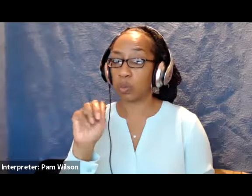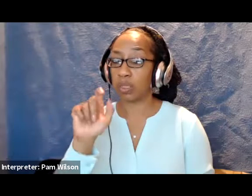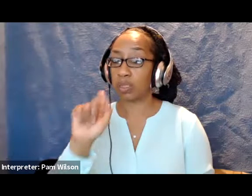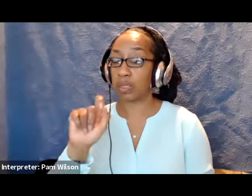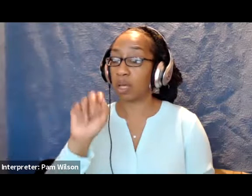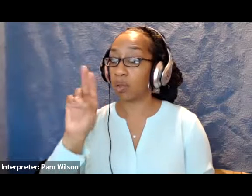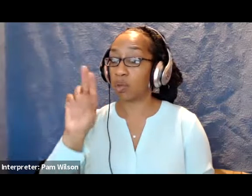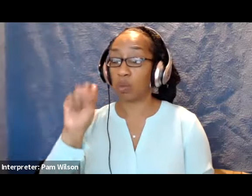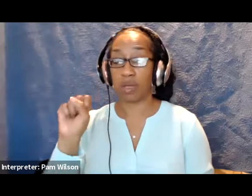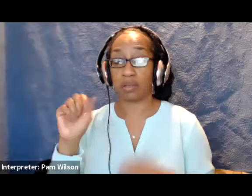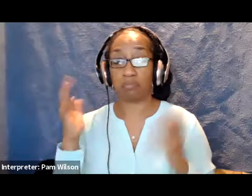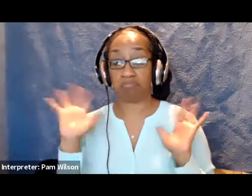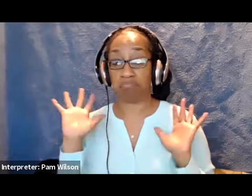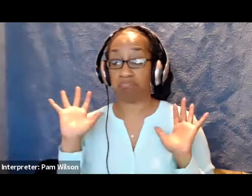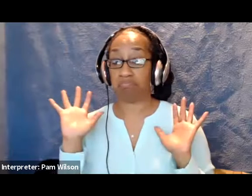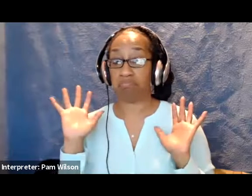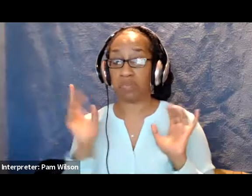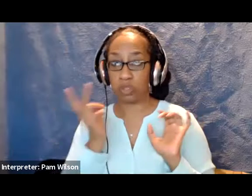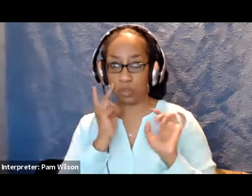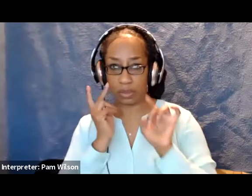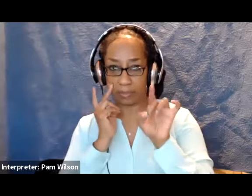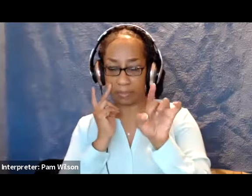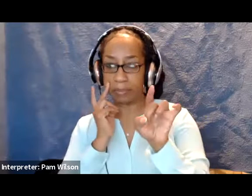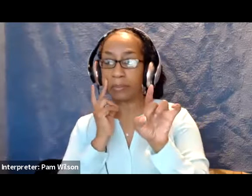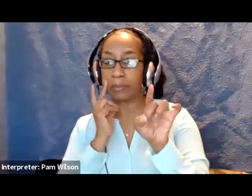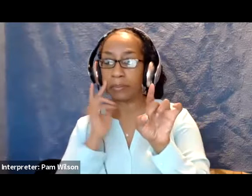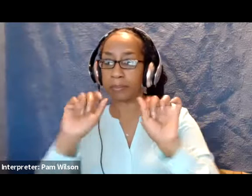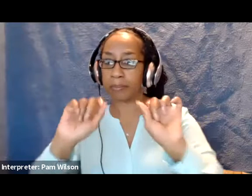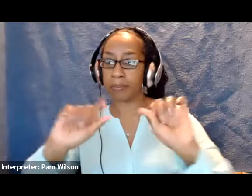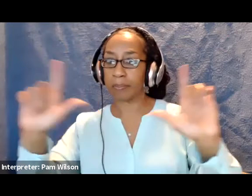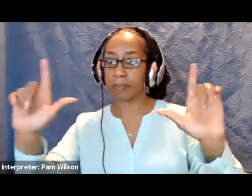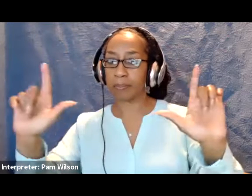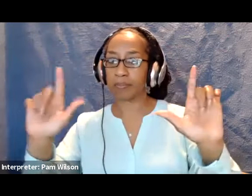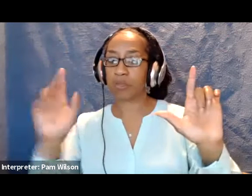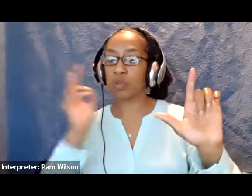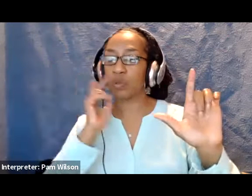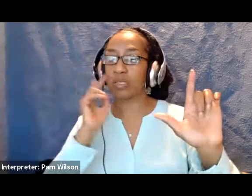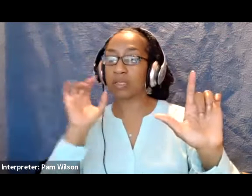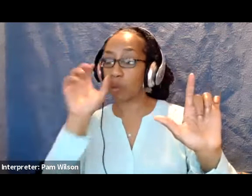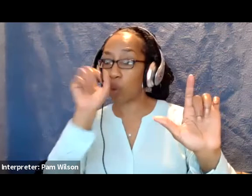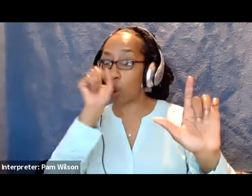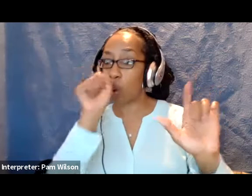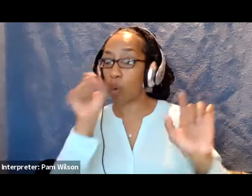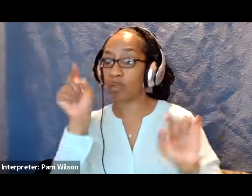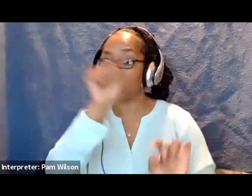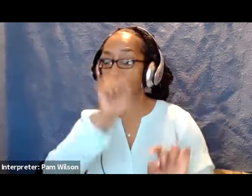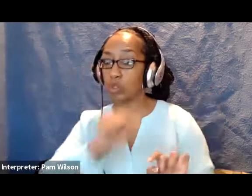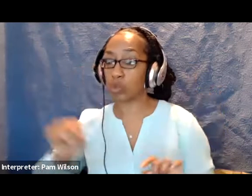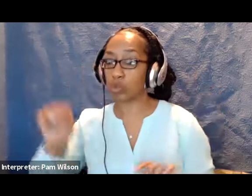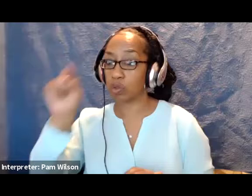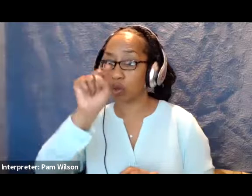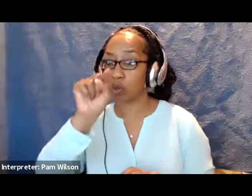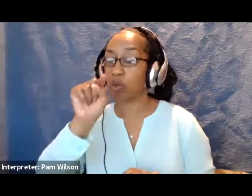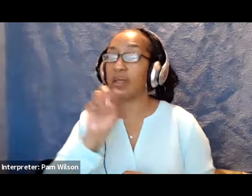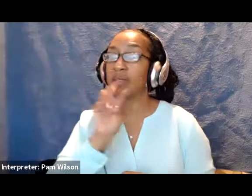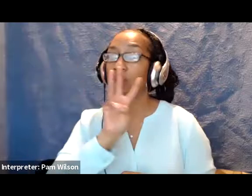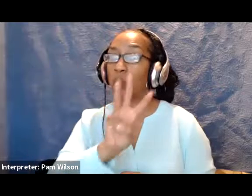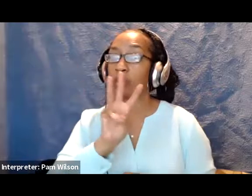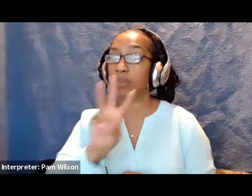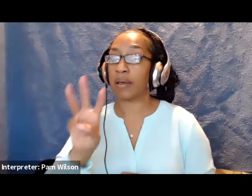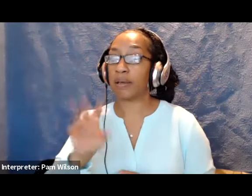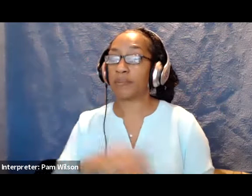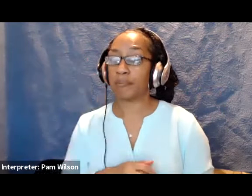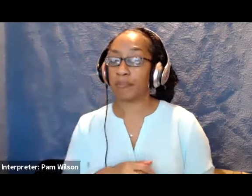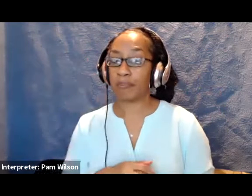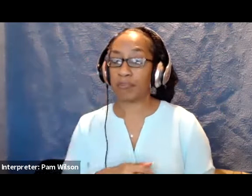as that. If you look at the title bar, I have the orange circle there, and that's the website. And then you look and